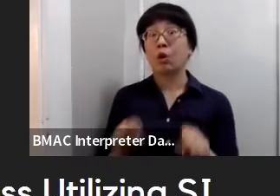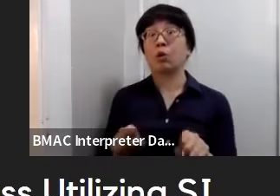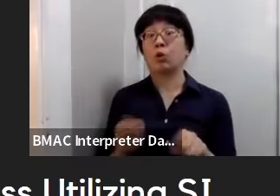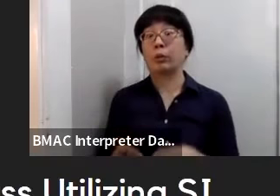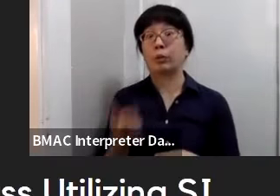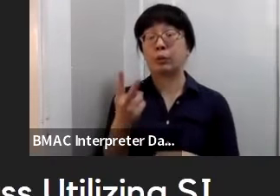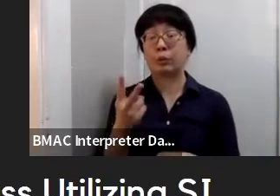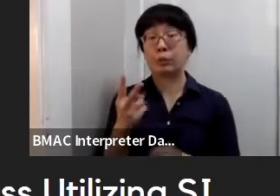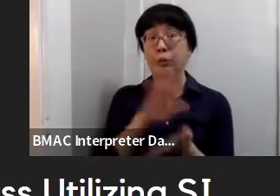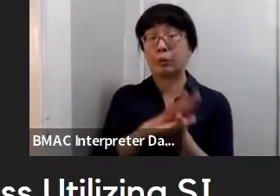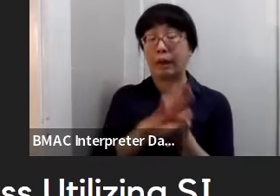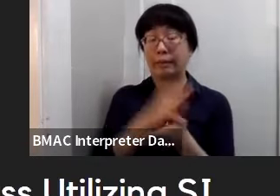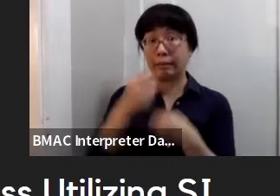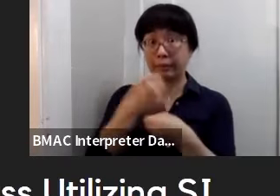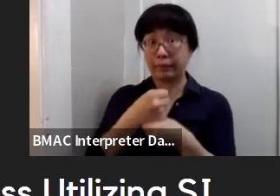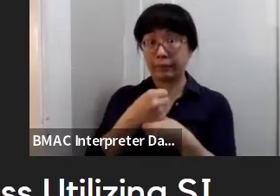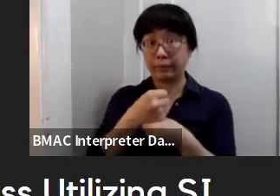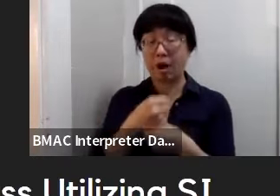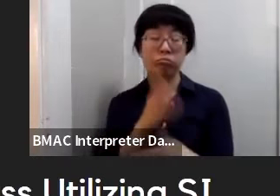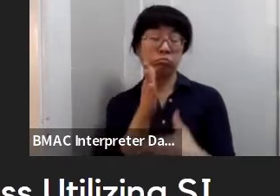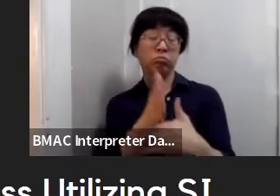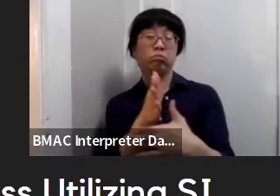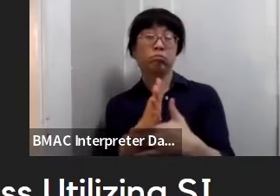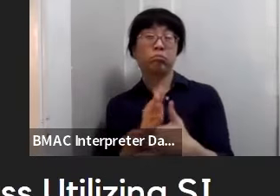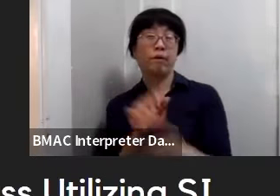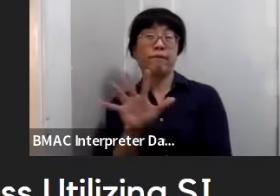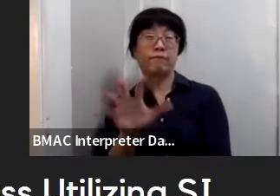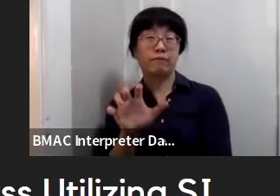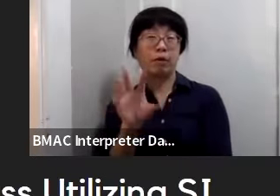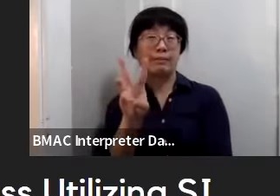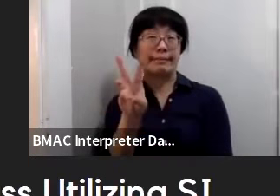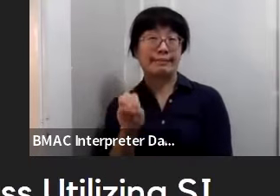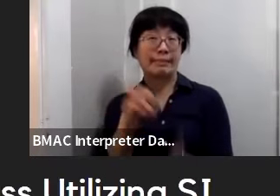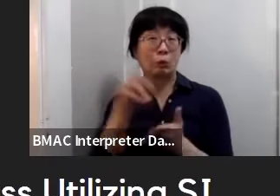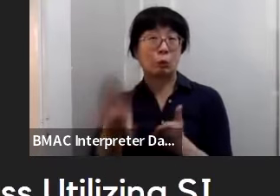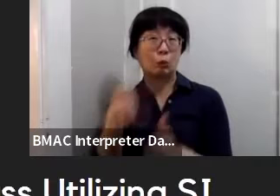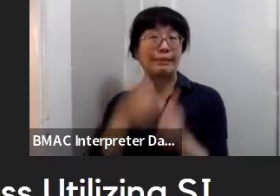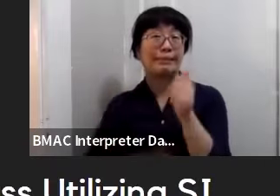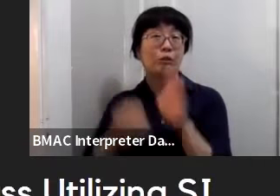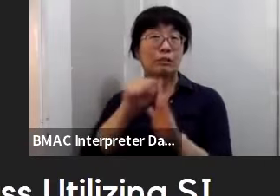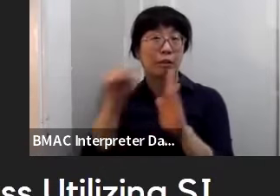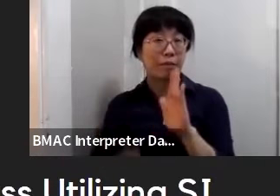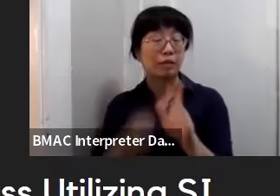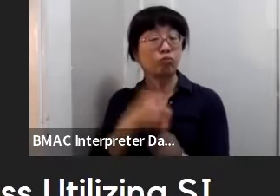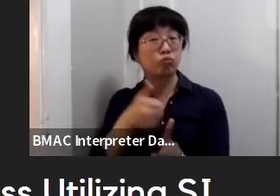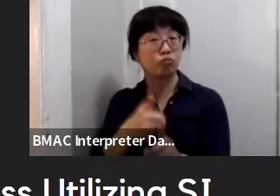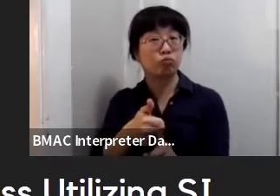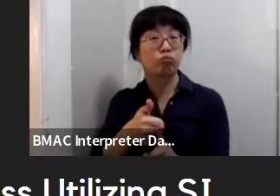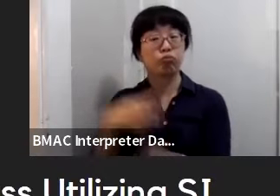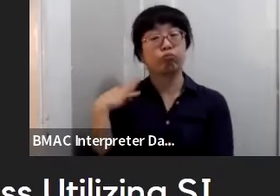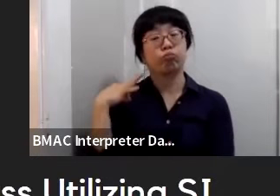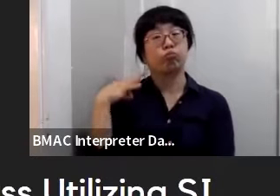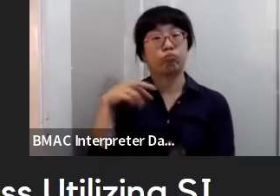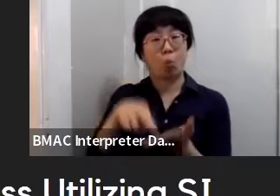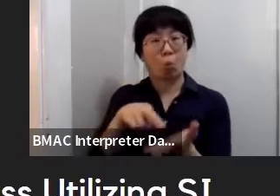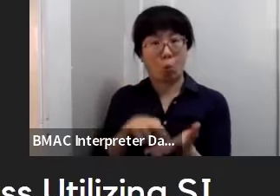academic years, we had an average of 560 students per semester who voluntarily enrolled into an attached